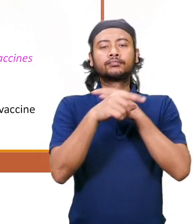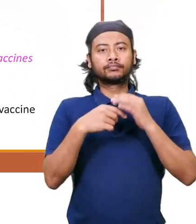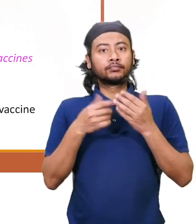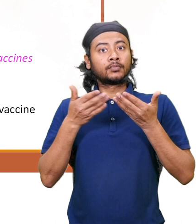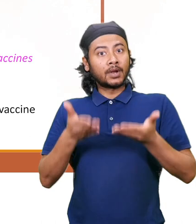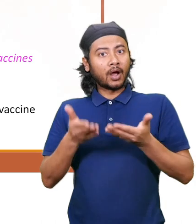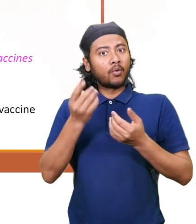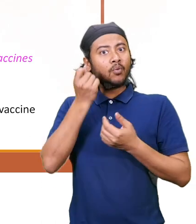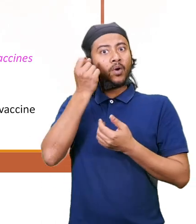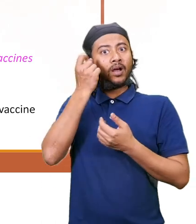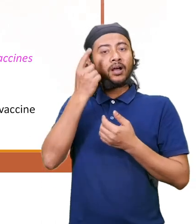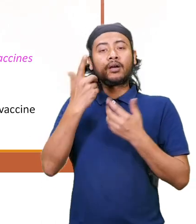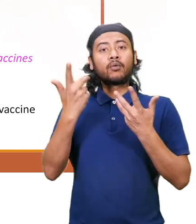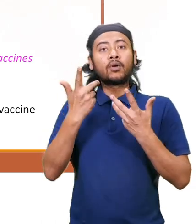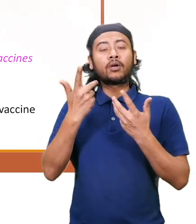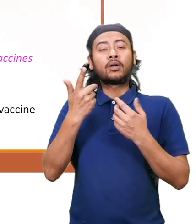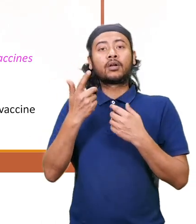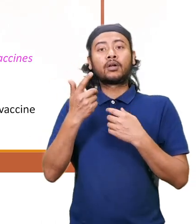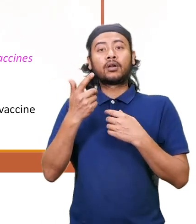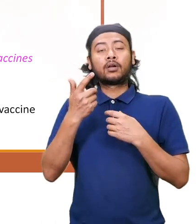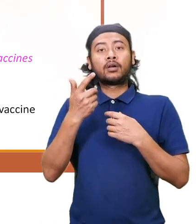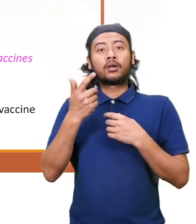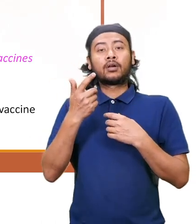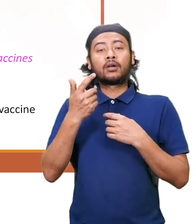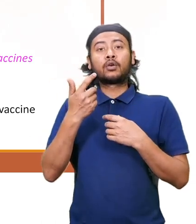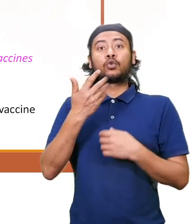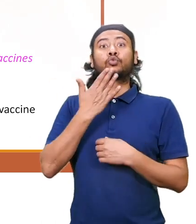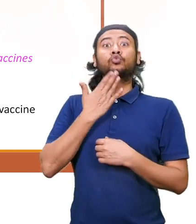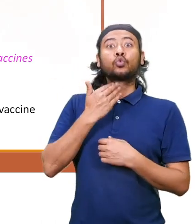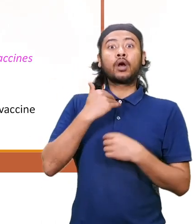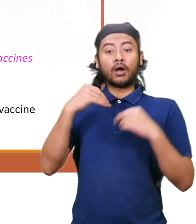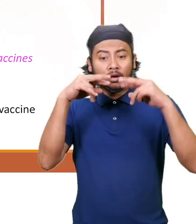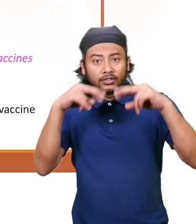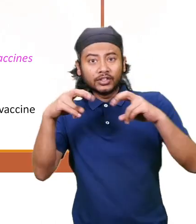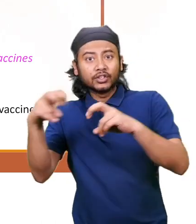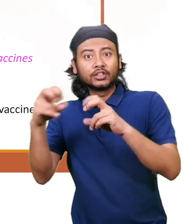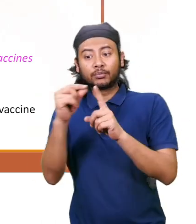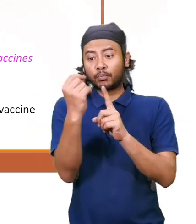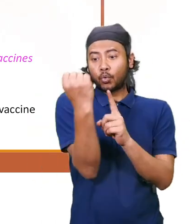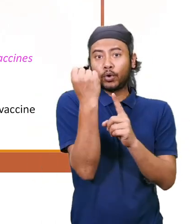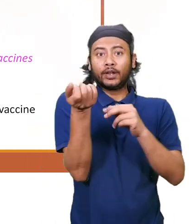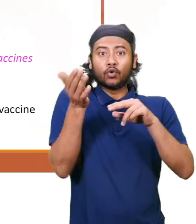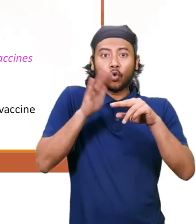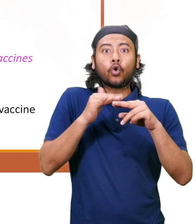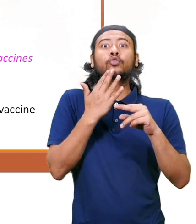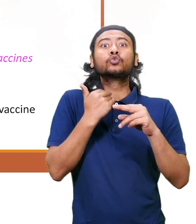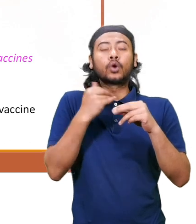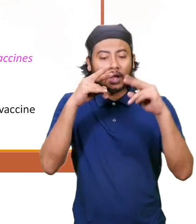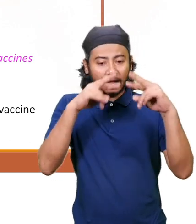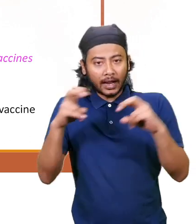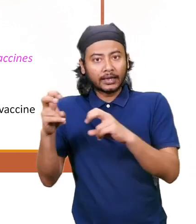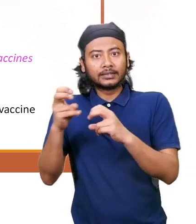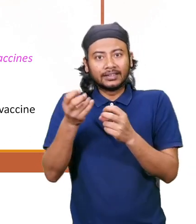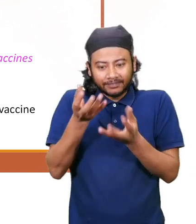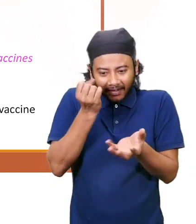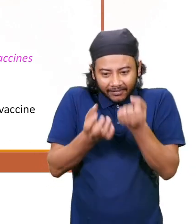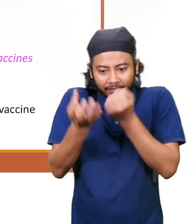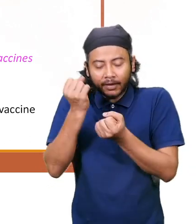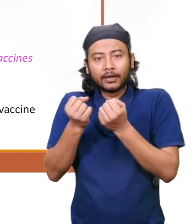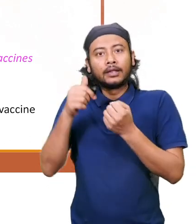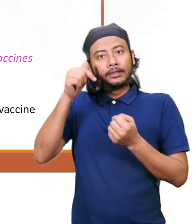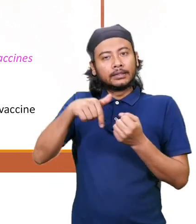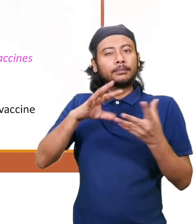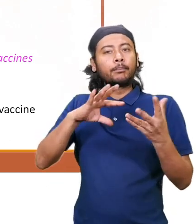development. So now we understood the need for the development of glycoproteomics or